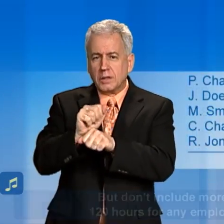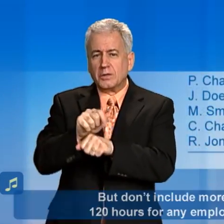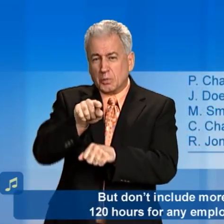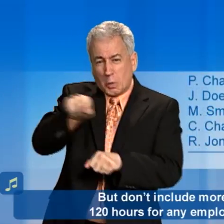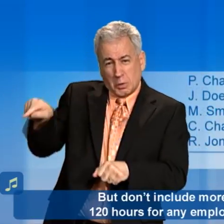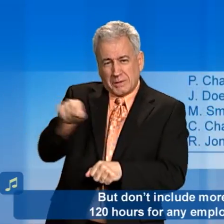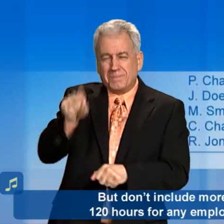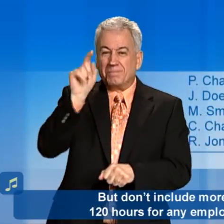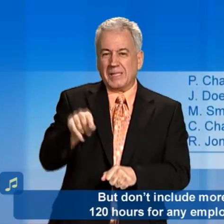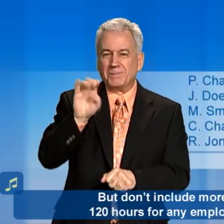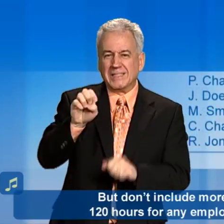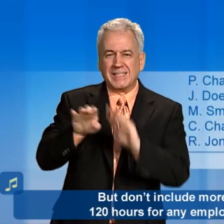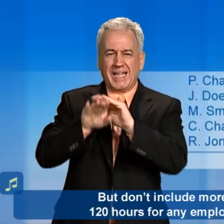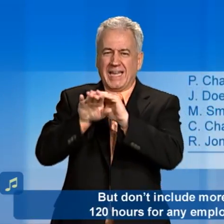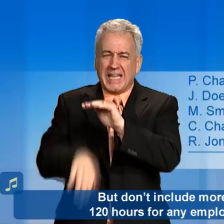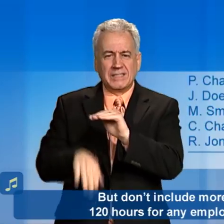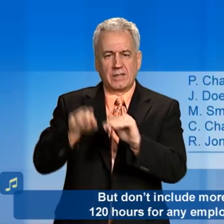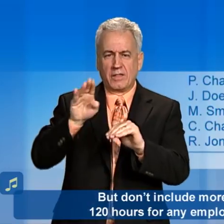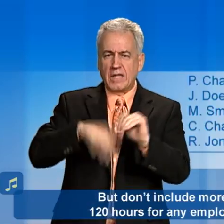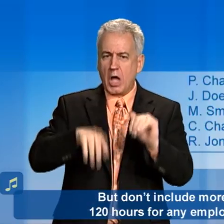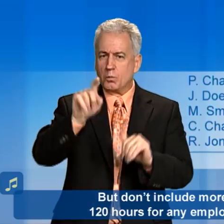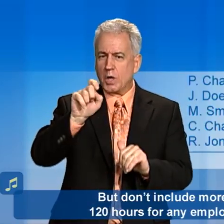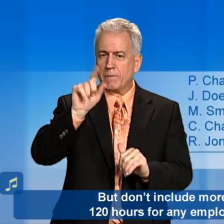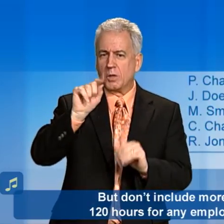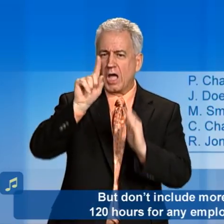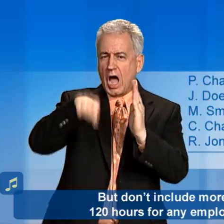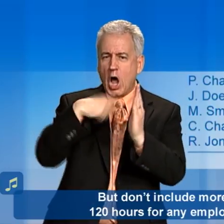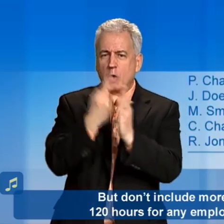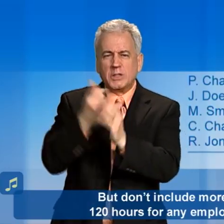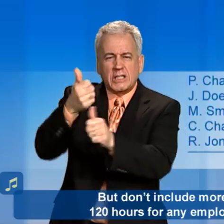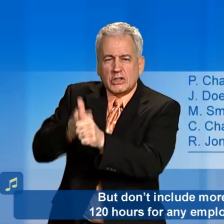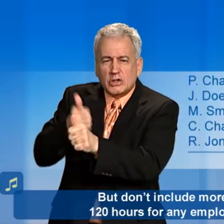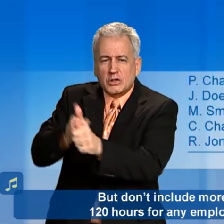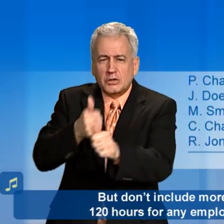But don't include more than 120 hours for any employee.